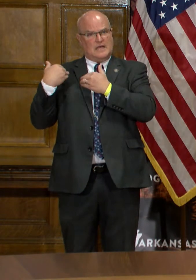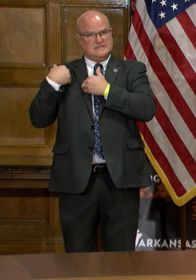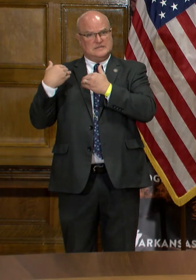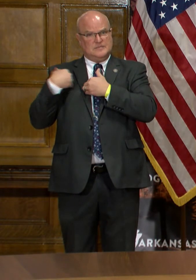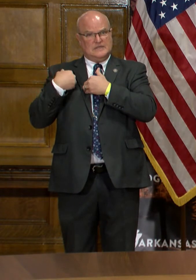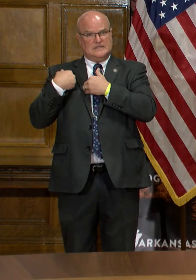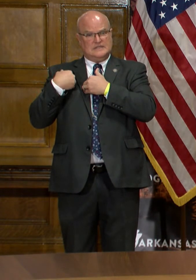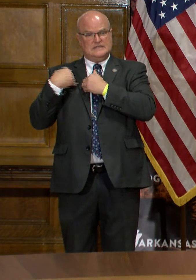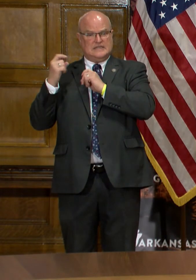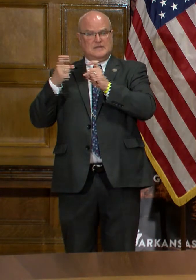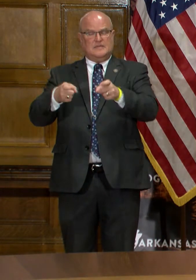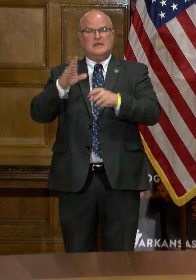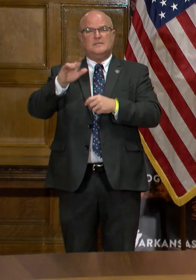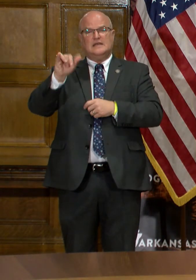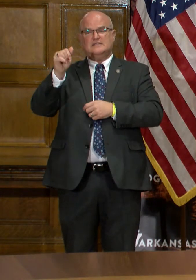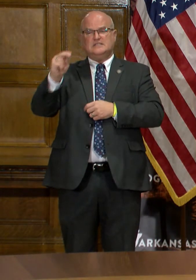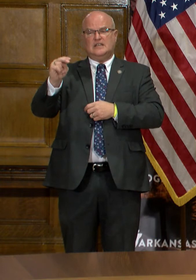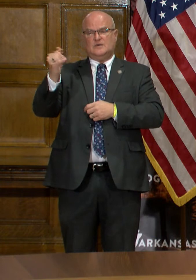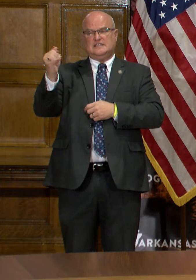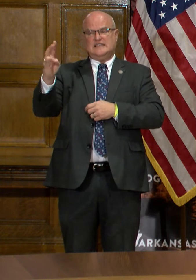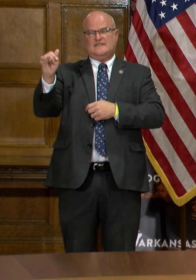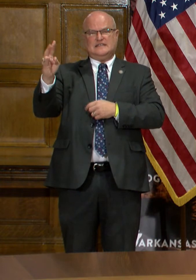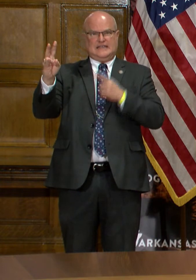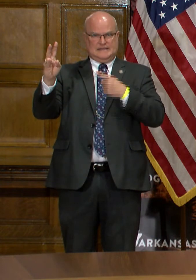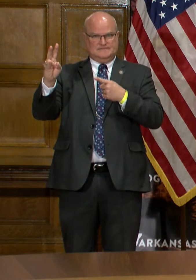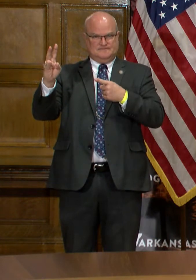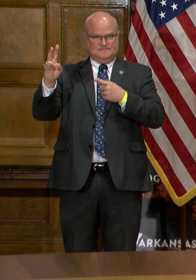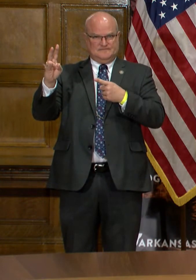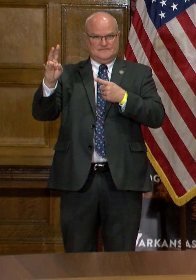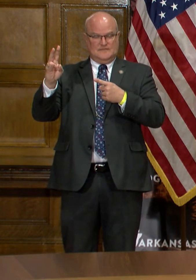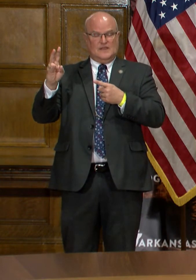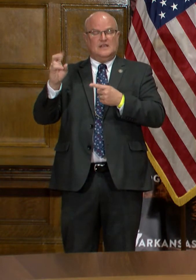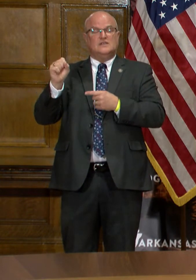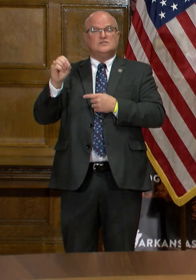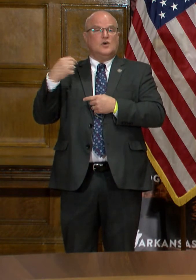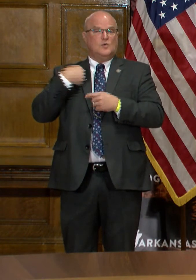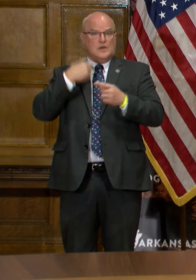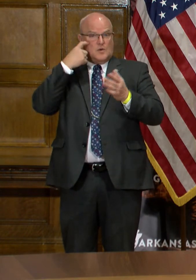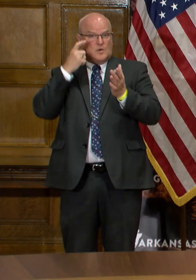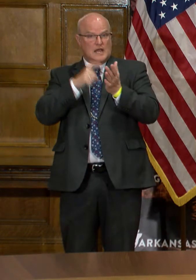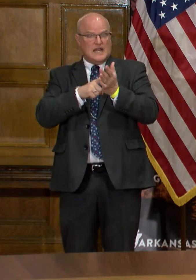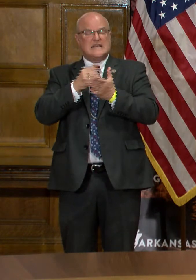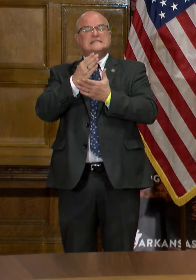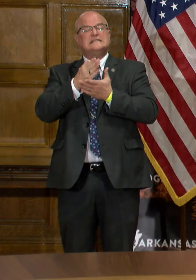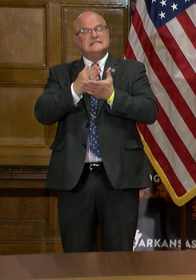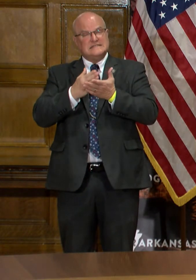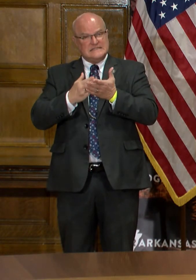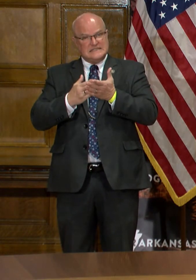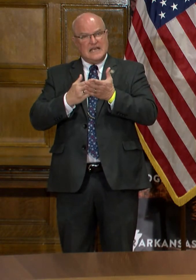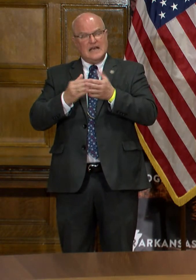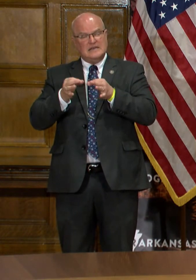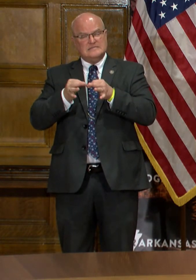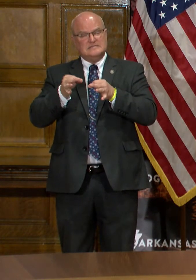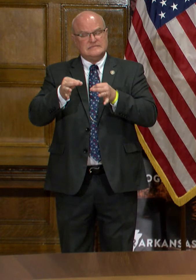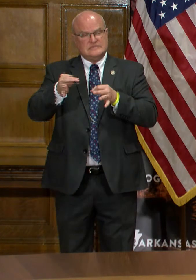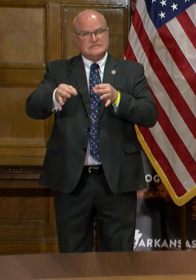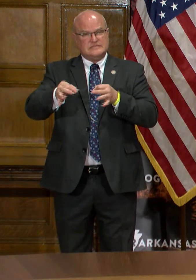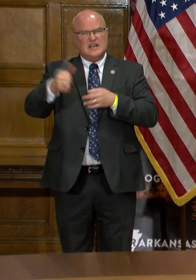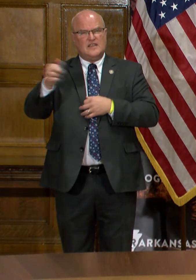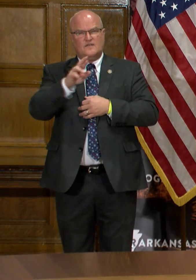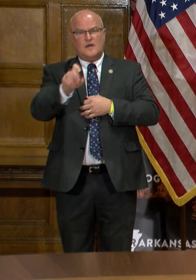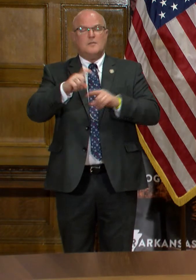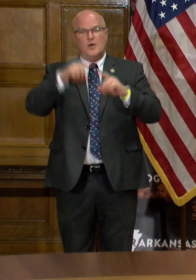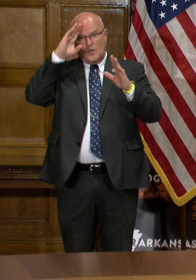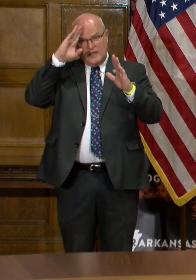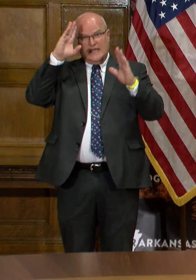responsibilities administered by January 17th. And so we recognize there'll be some lag with other pharmacies, but